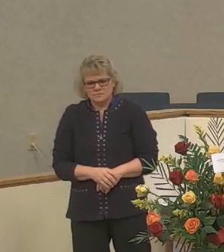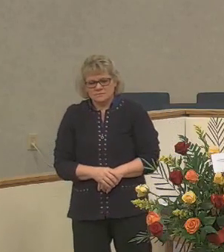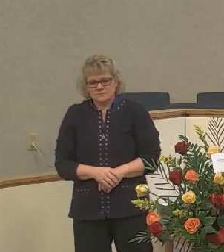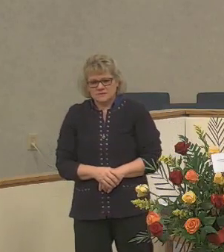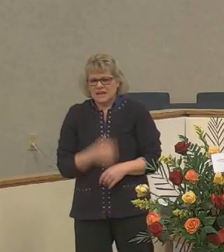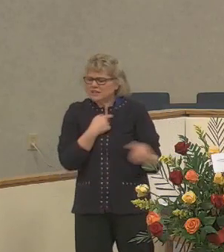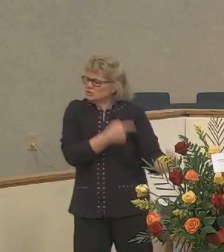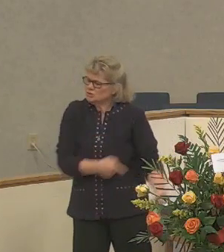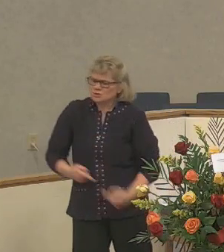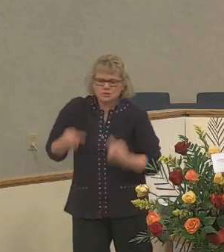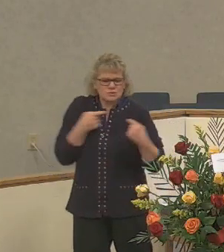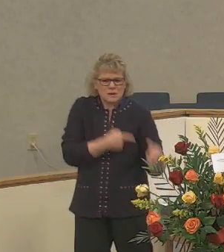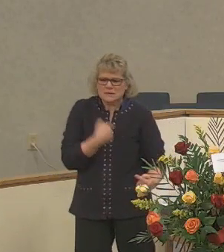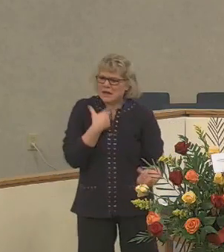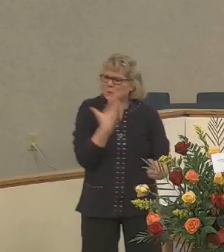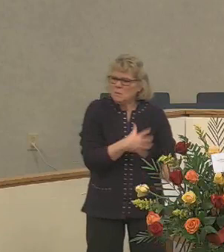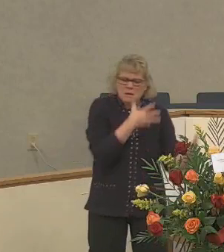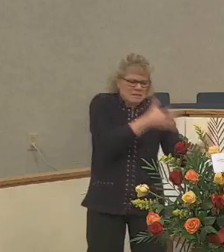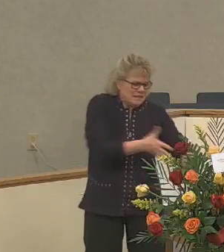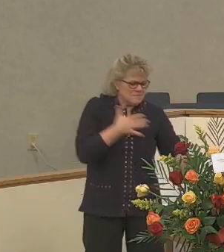And he struggled.